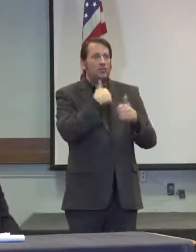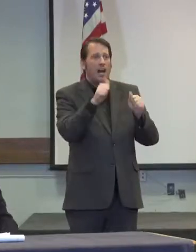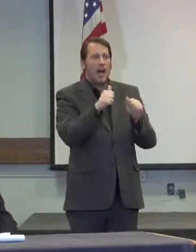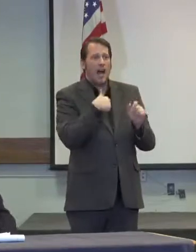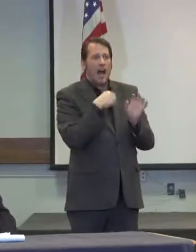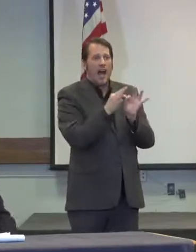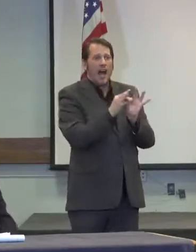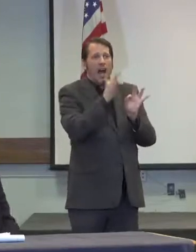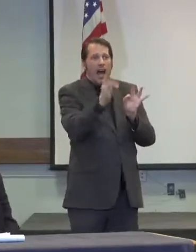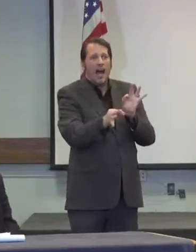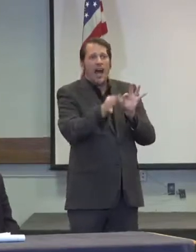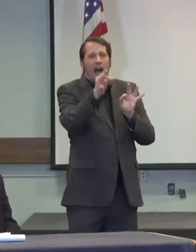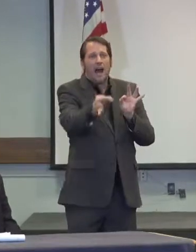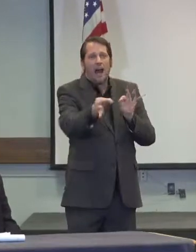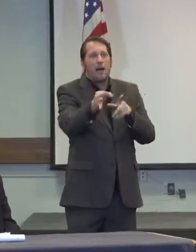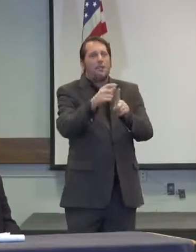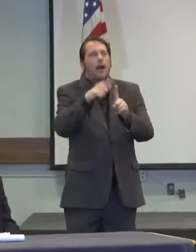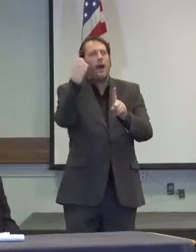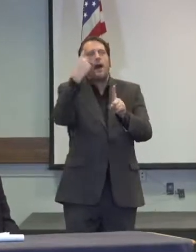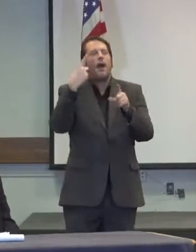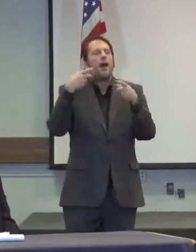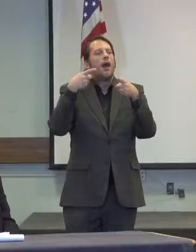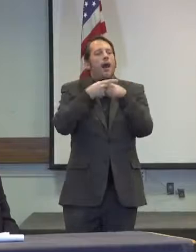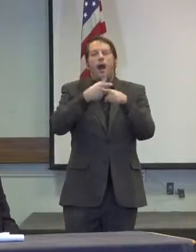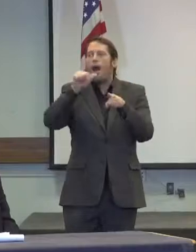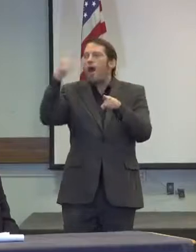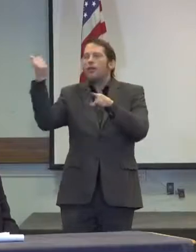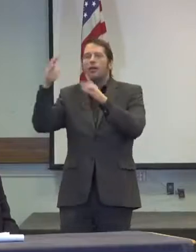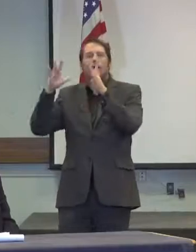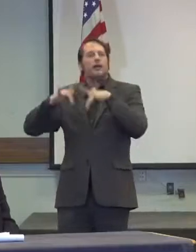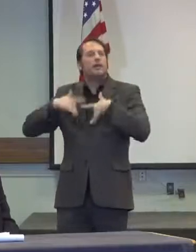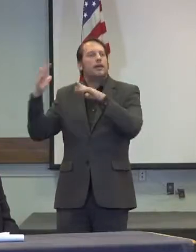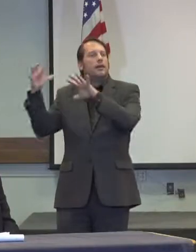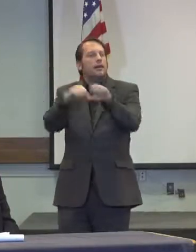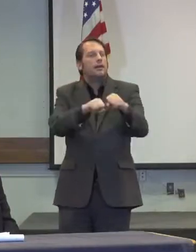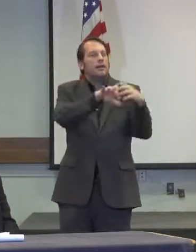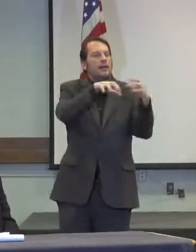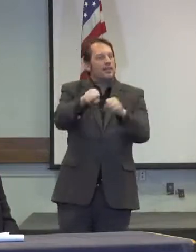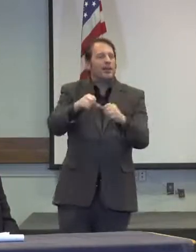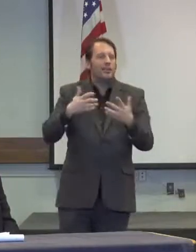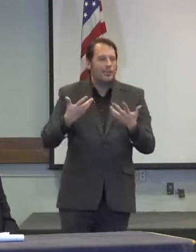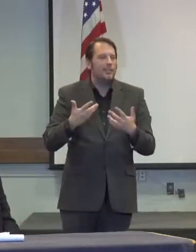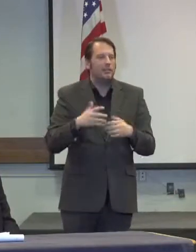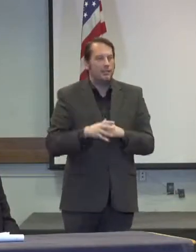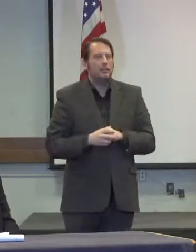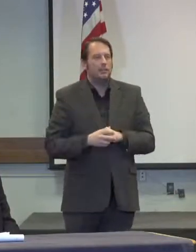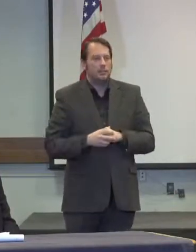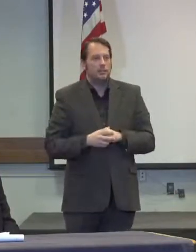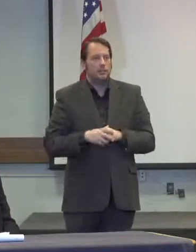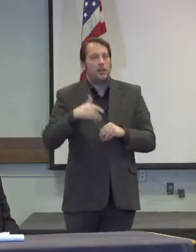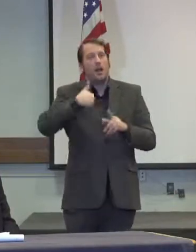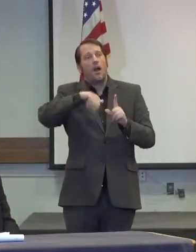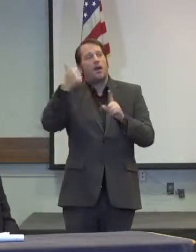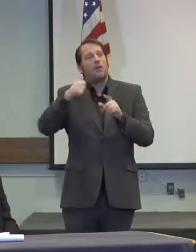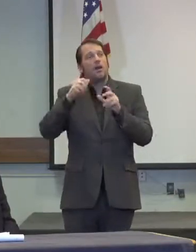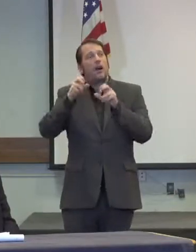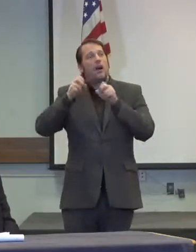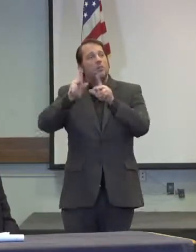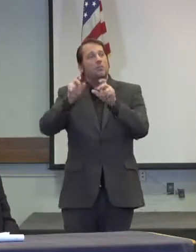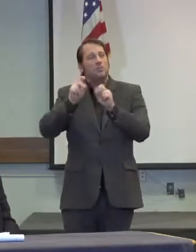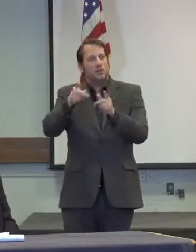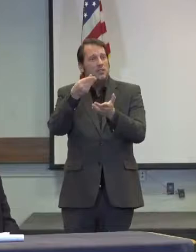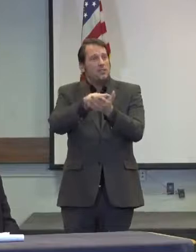from now. So their opportunities to raise money through their traditional means are not going to be available.